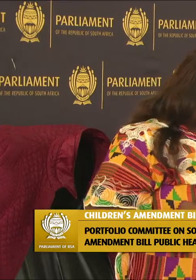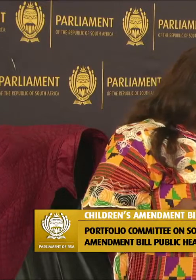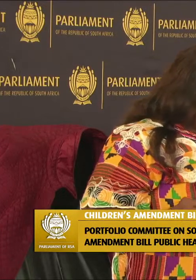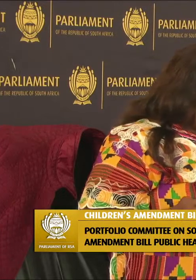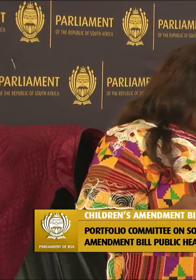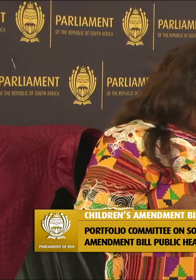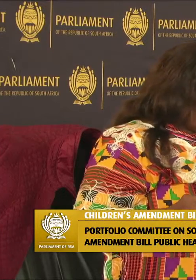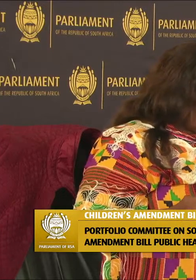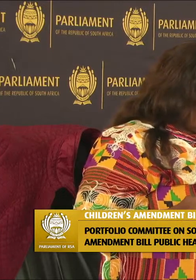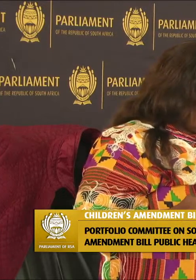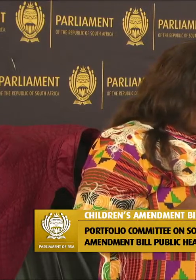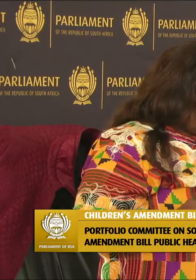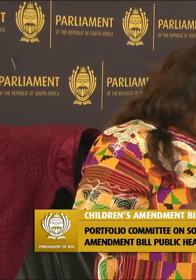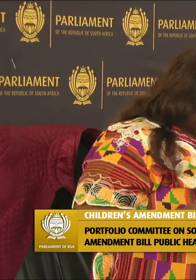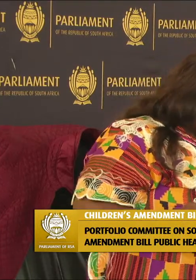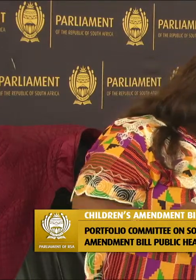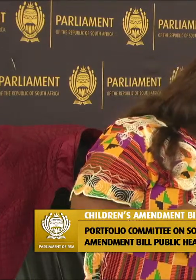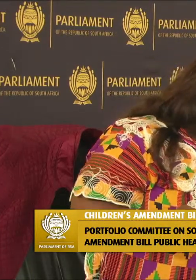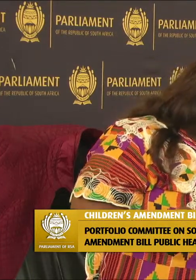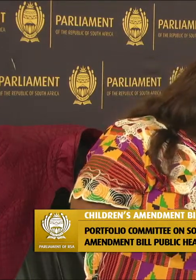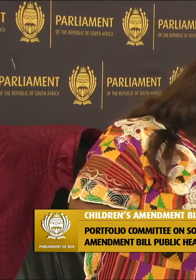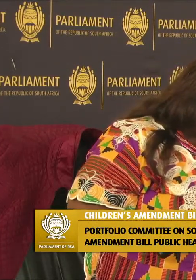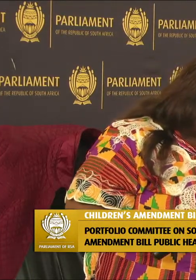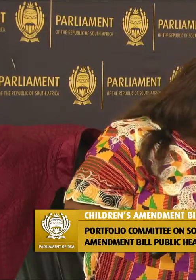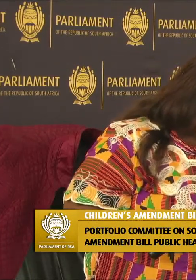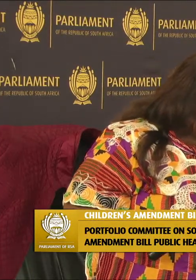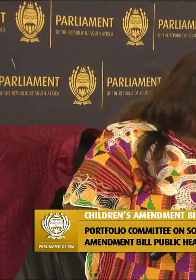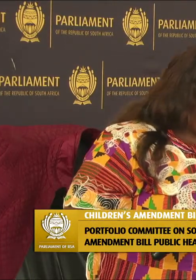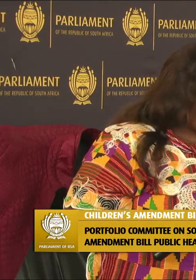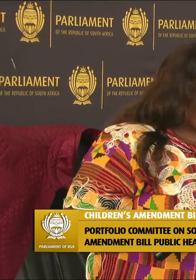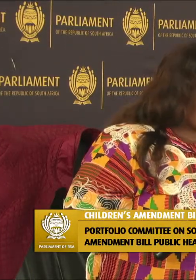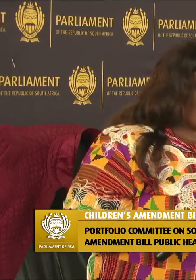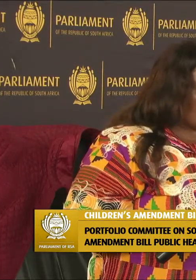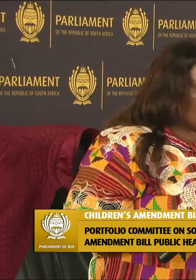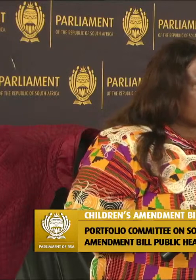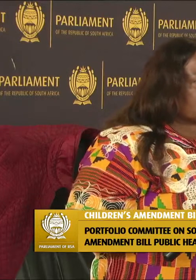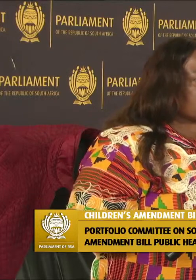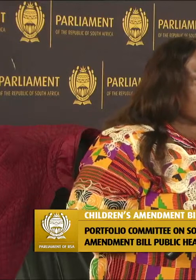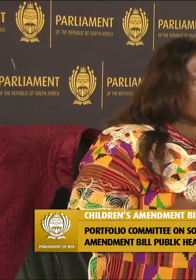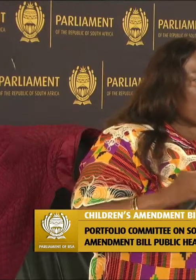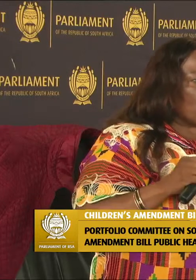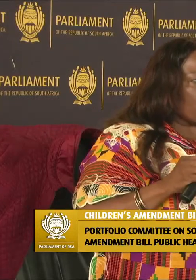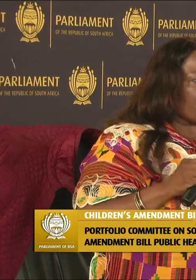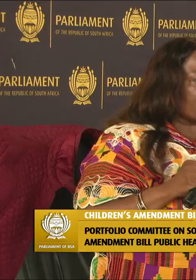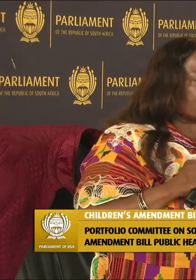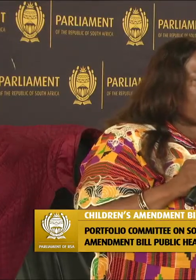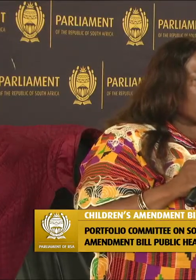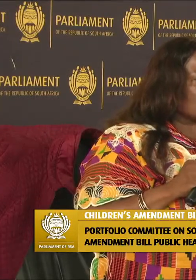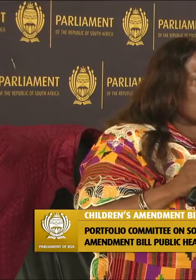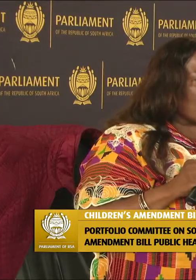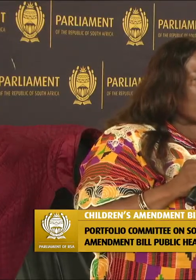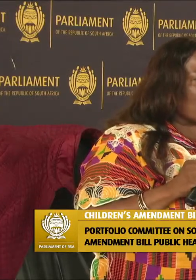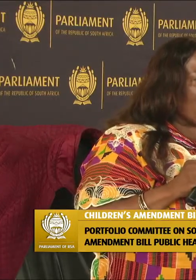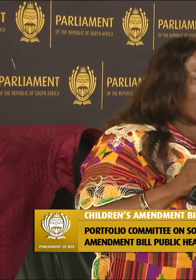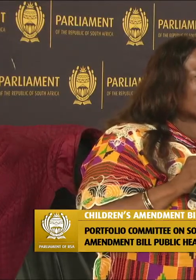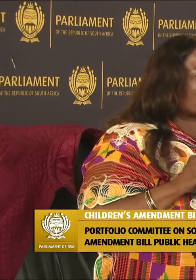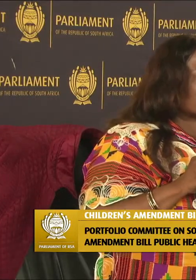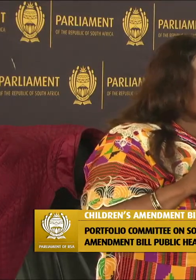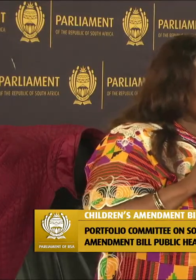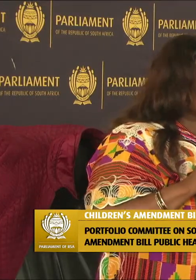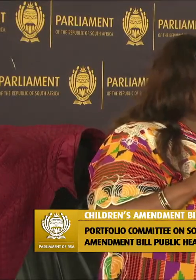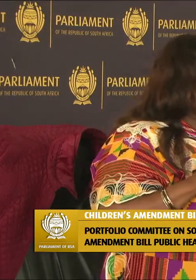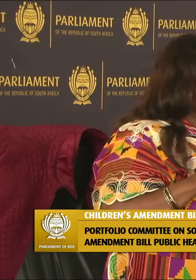have a place that is conducive and proper for children. Sibanayo ke ne-challenge yokuvula